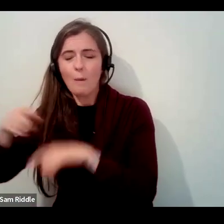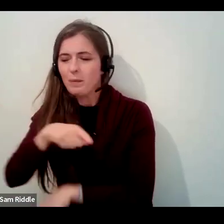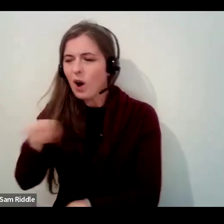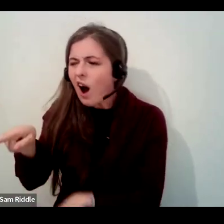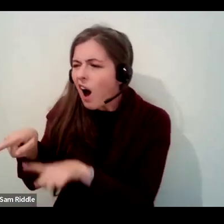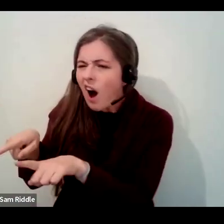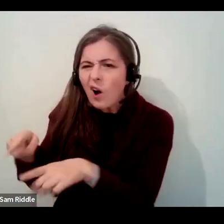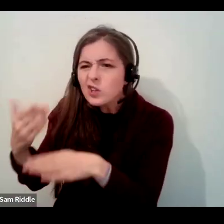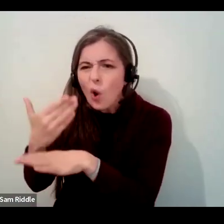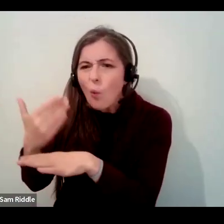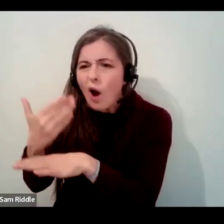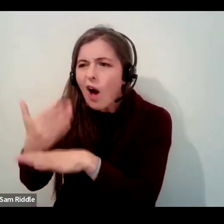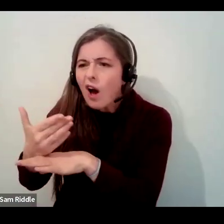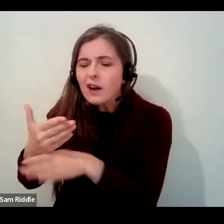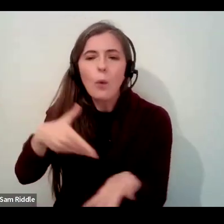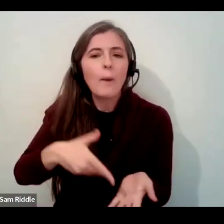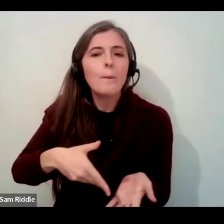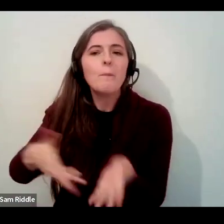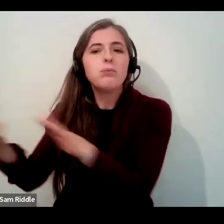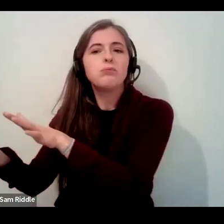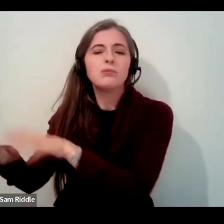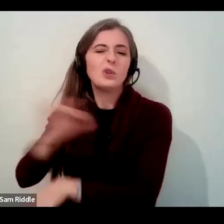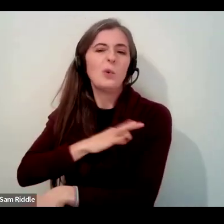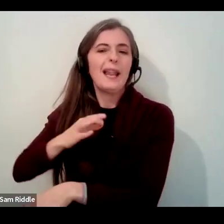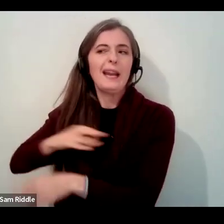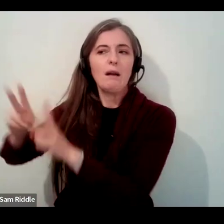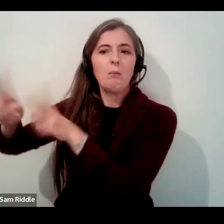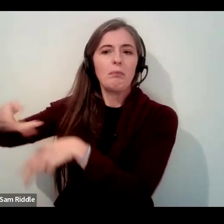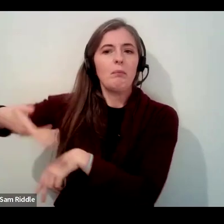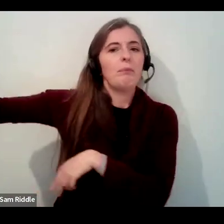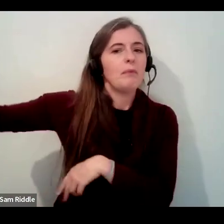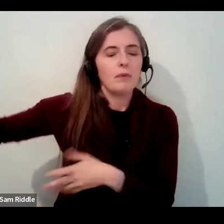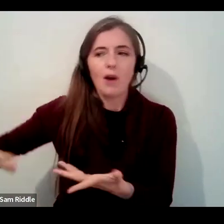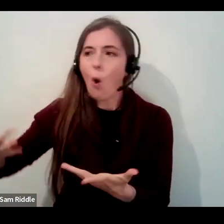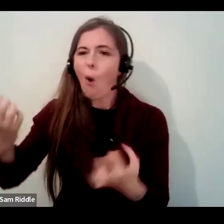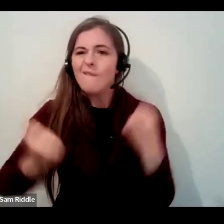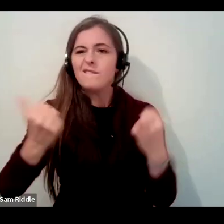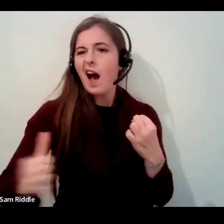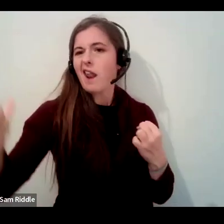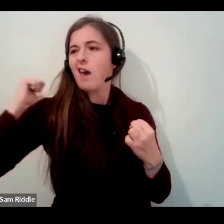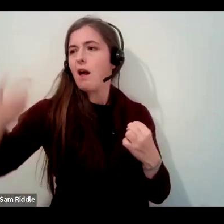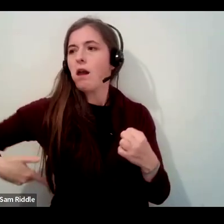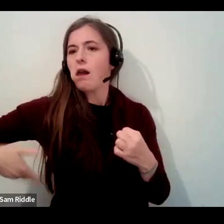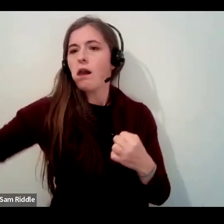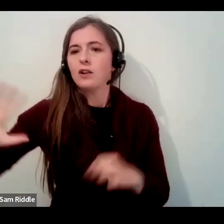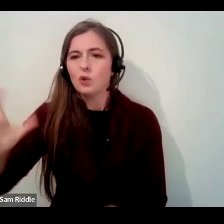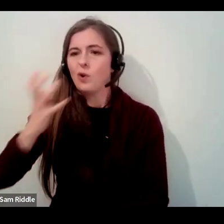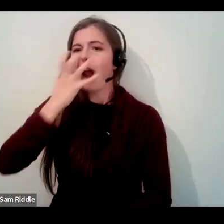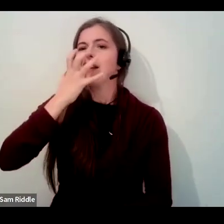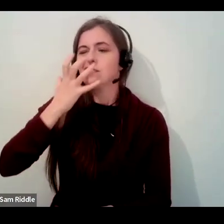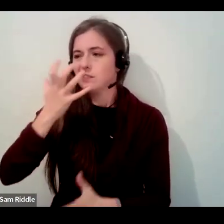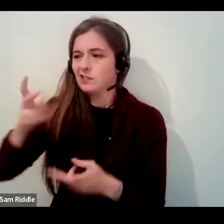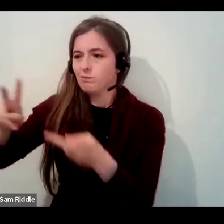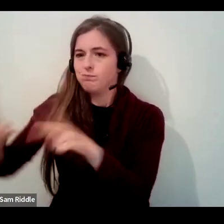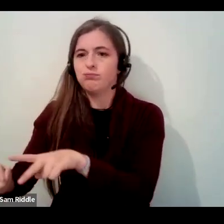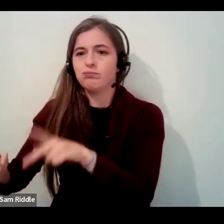uneconomically viable and shipped off to some clinic or back of a van to be gassed or experimented on,